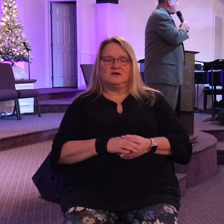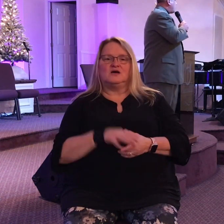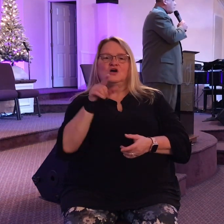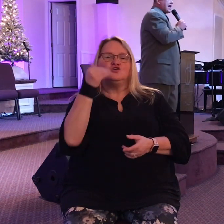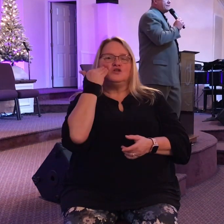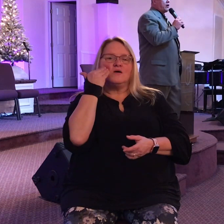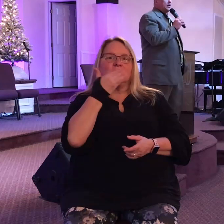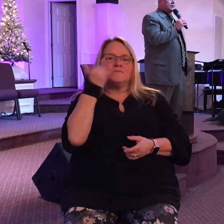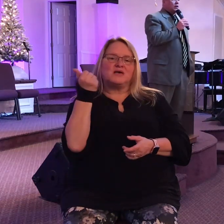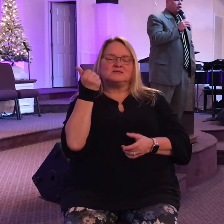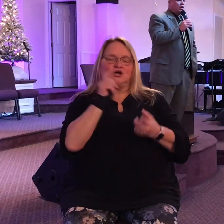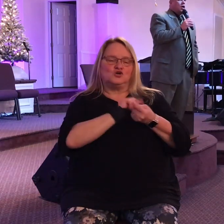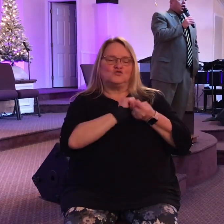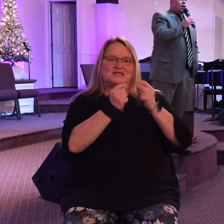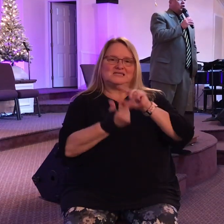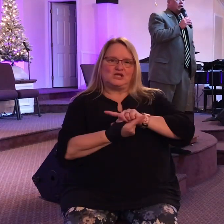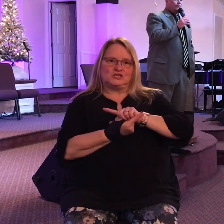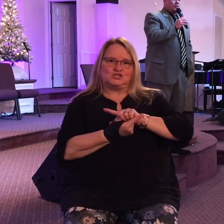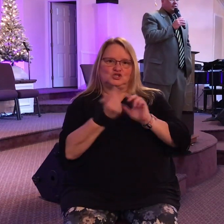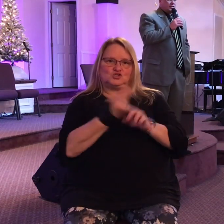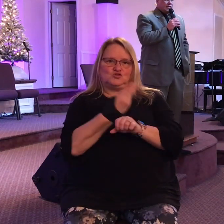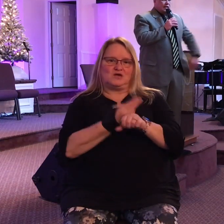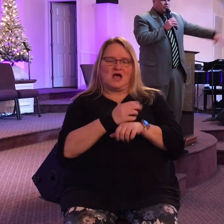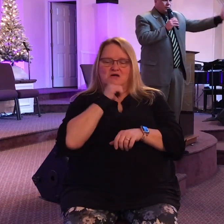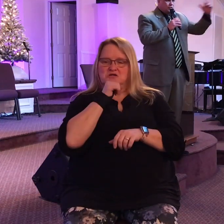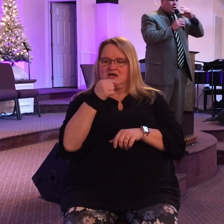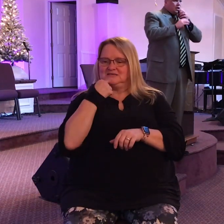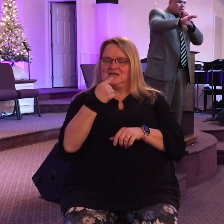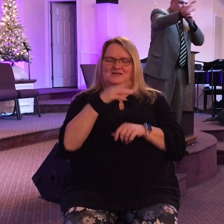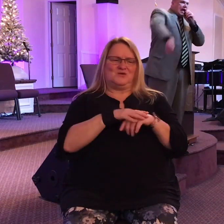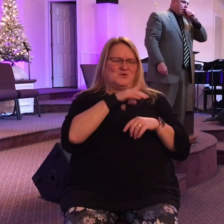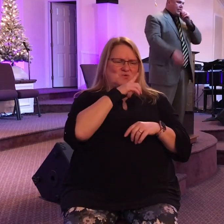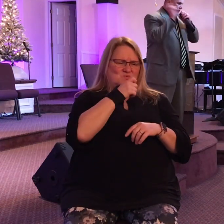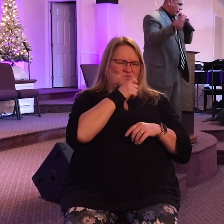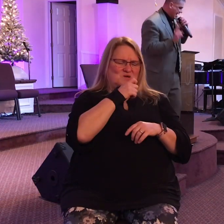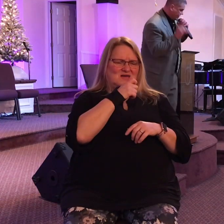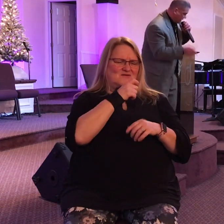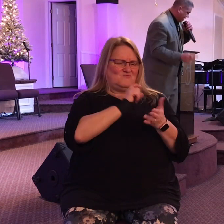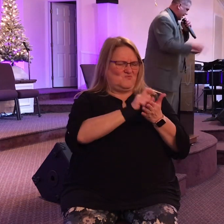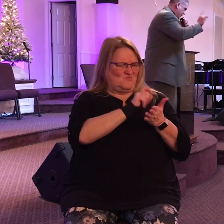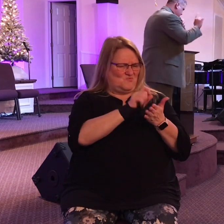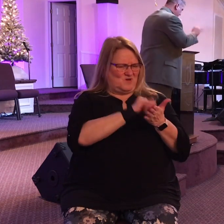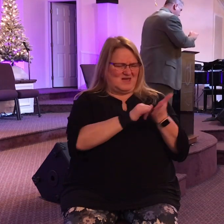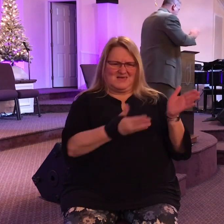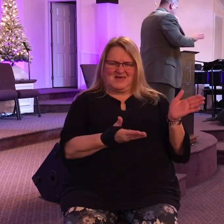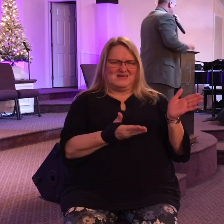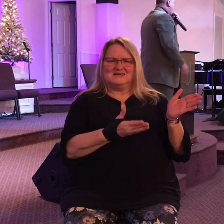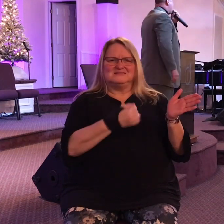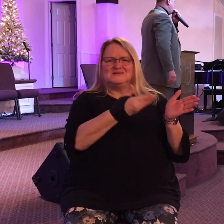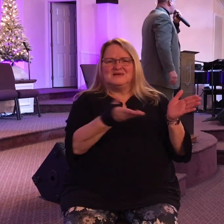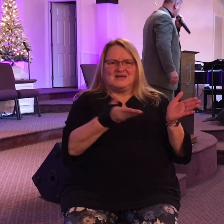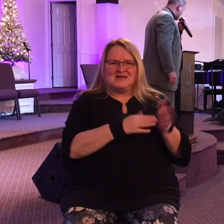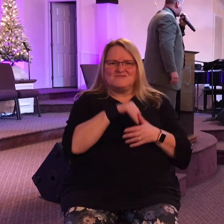Amen. Quit having arguments over who left this kind of scripture that doesn't have, oh, that one don't have the blood in it. And this one don't. Listen